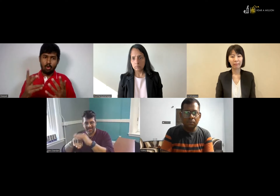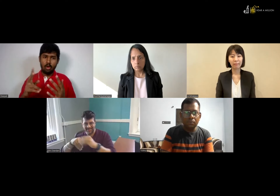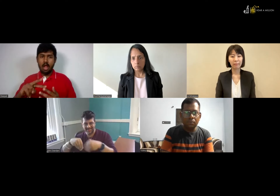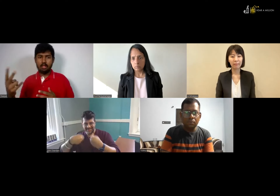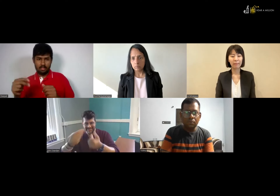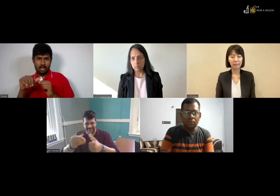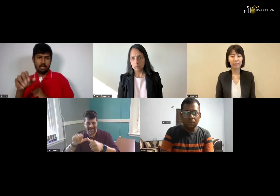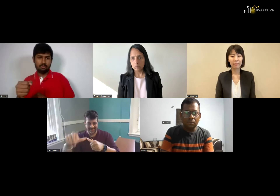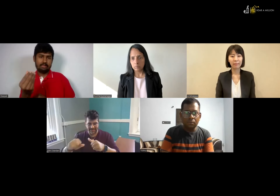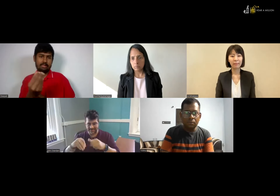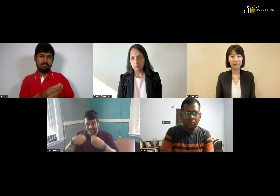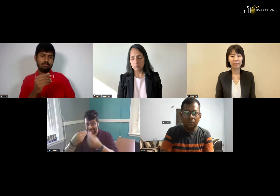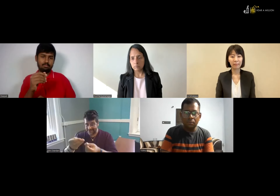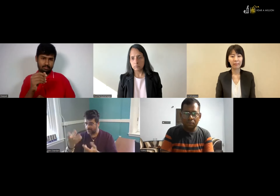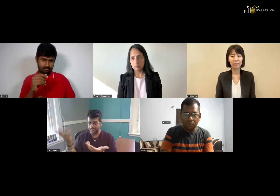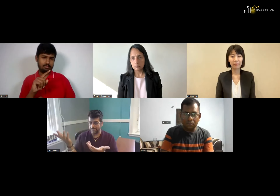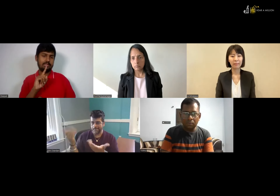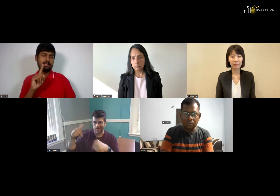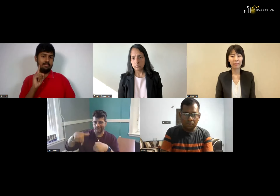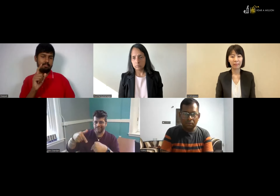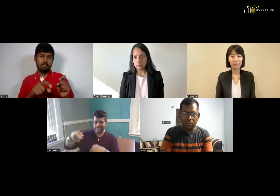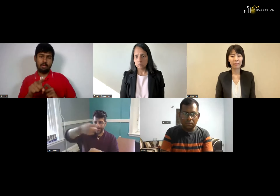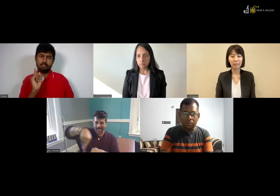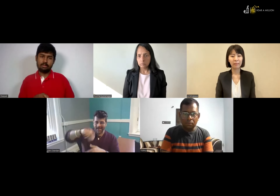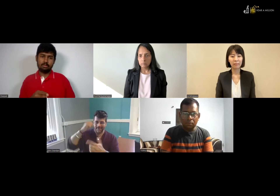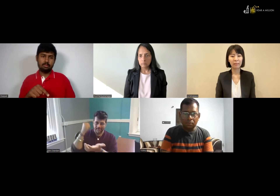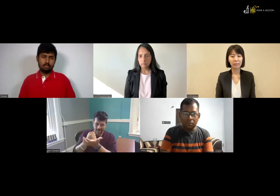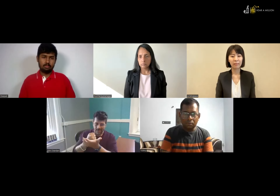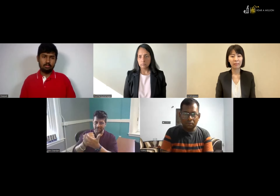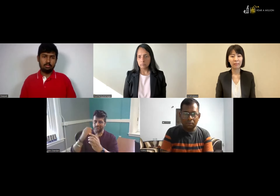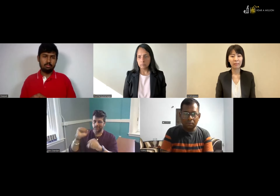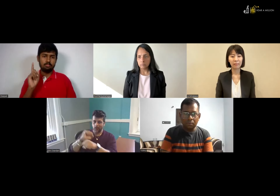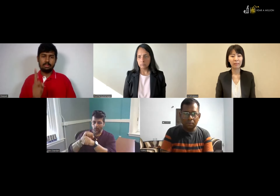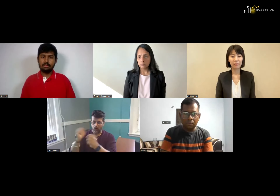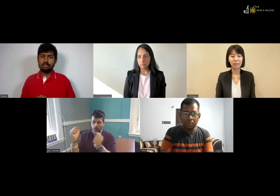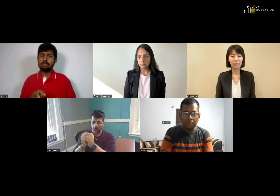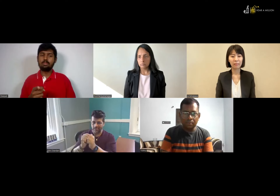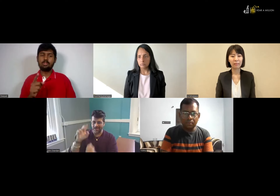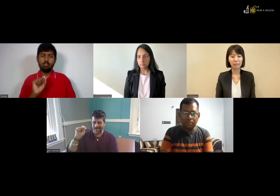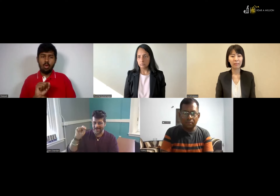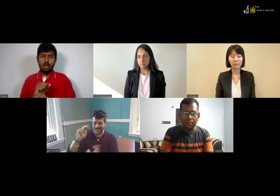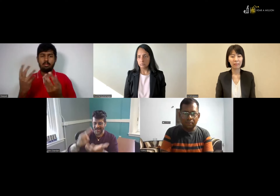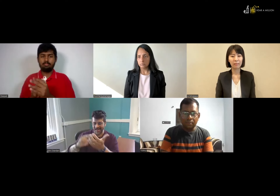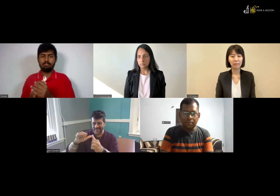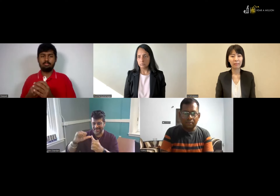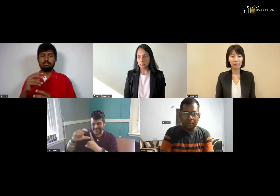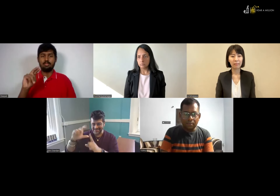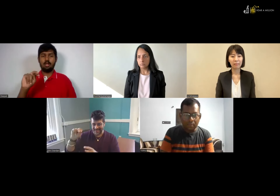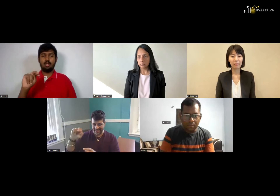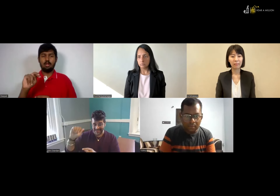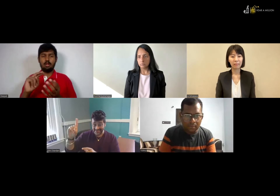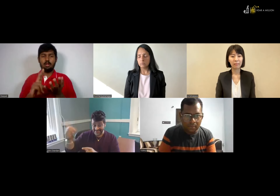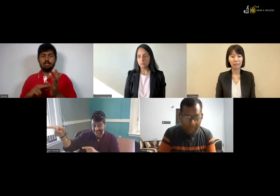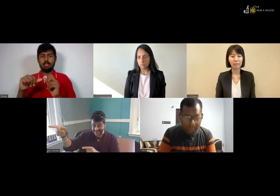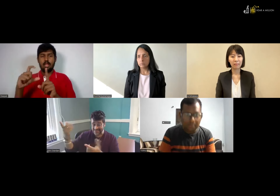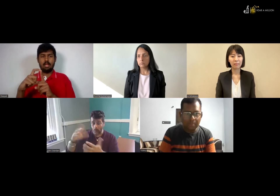the interpreters to the deaf community, and we need to provide the accessibility to them. So you have to work with